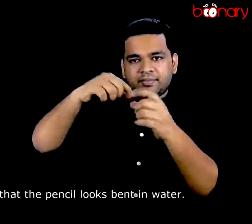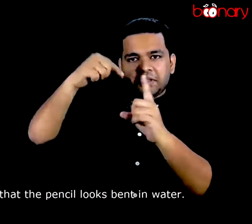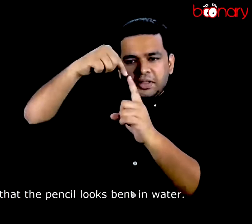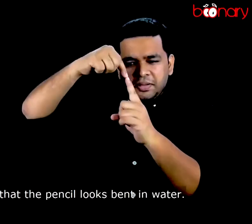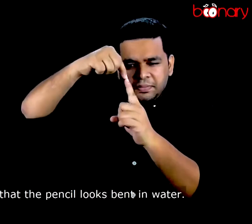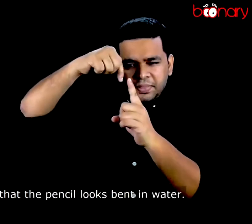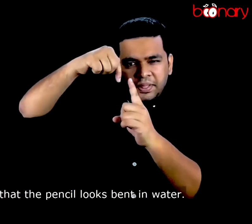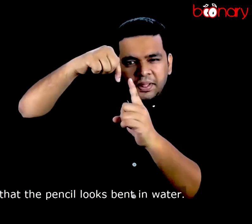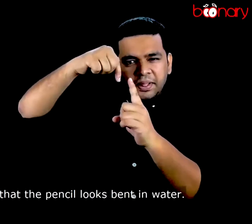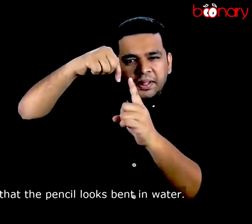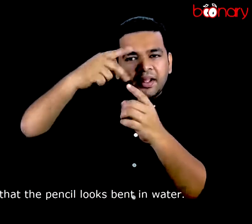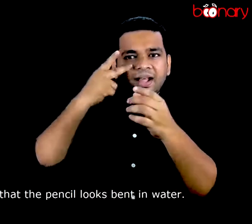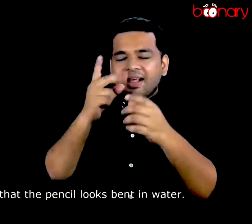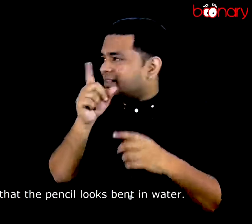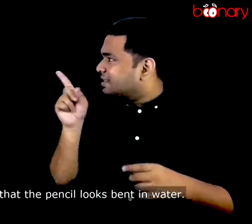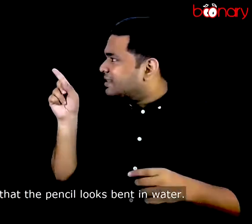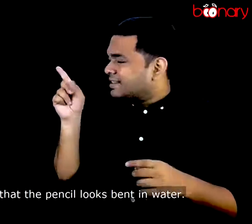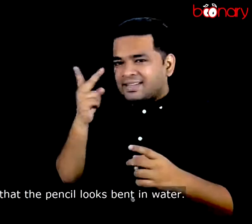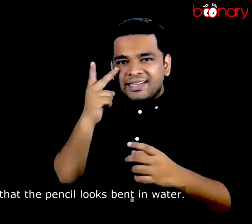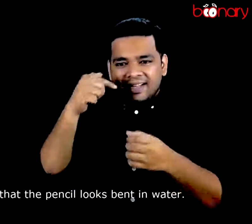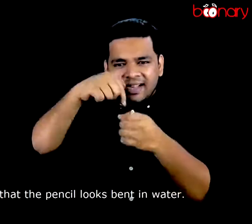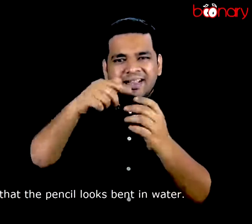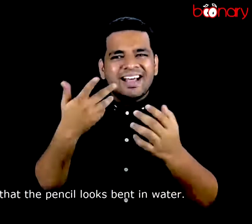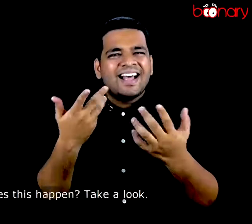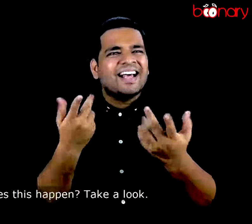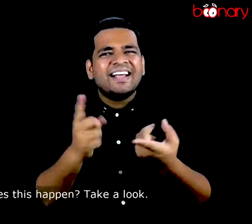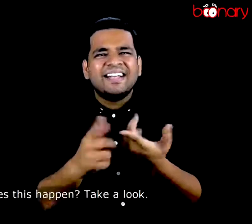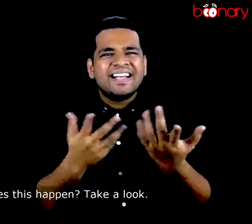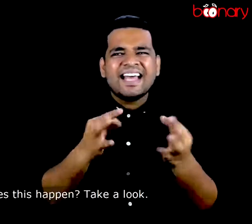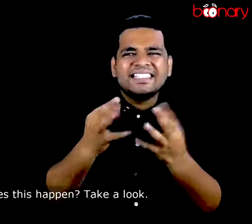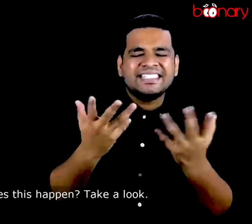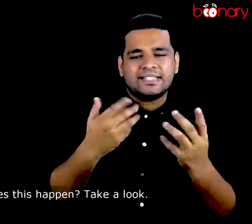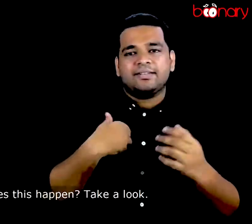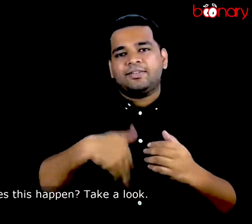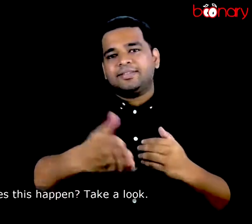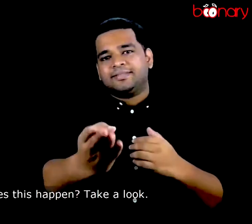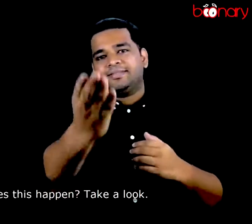notice that the pencil looks bent in water. Why does this happen? Take a look.